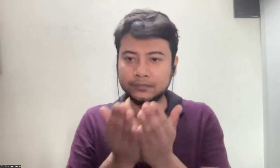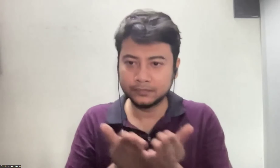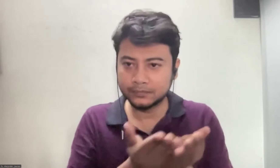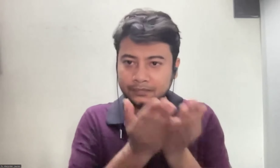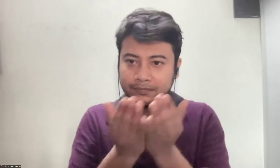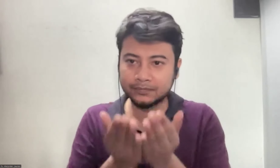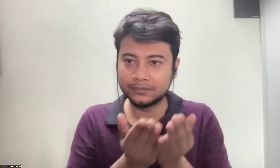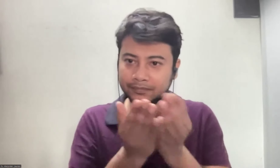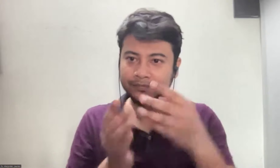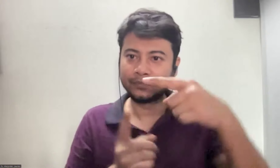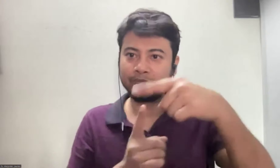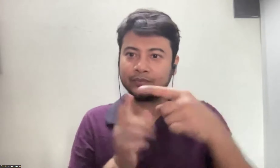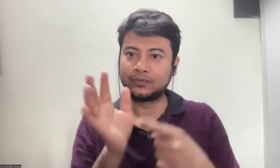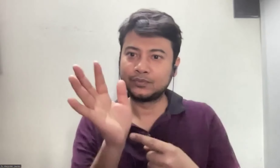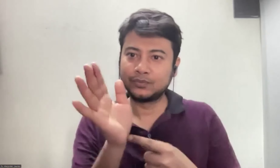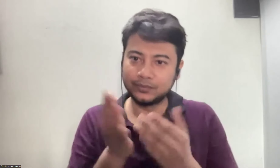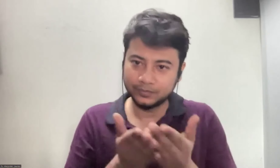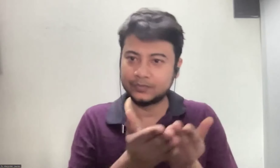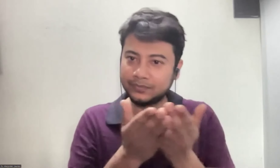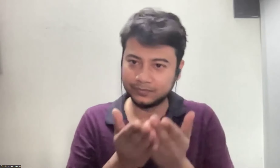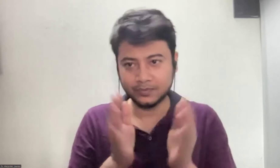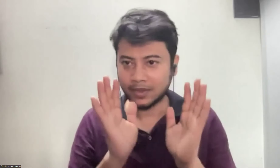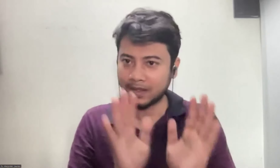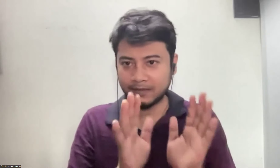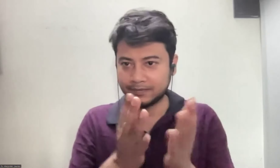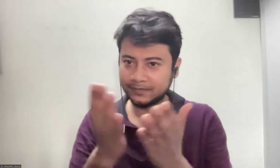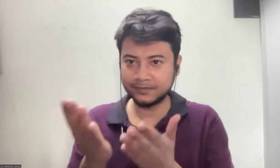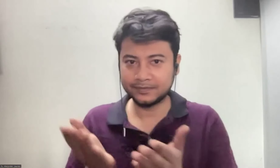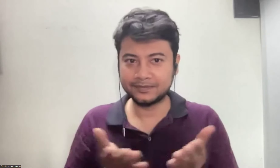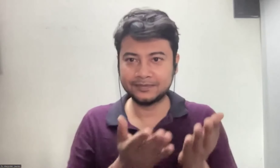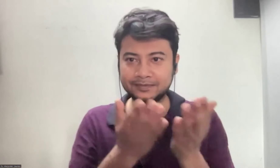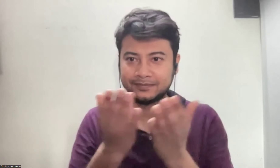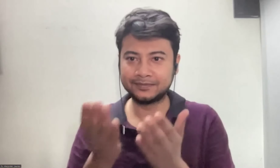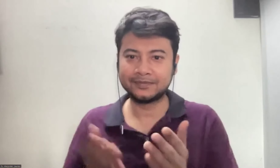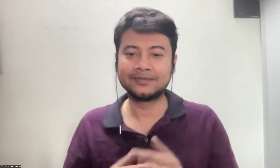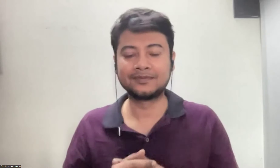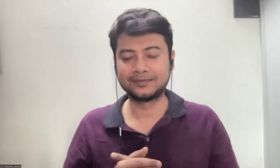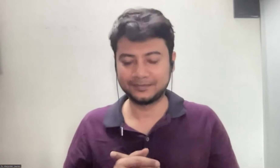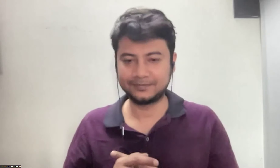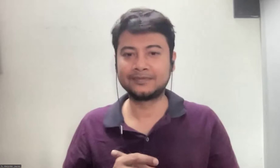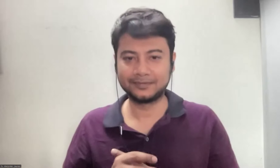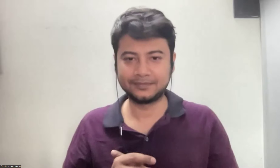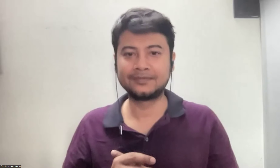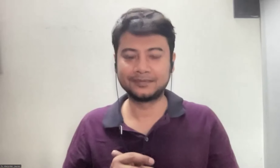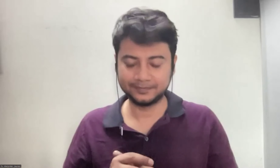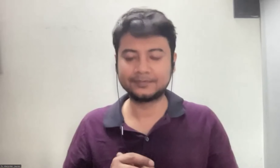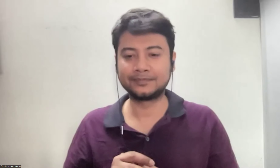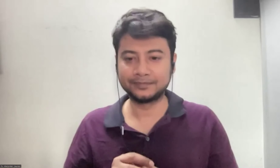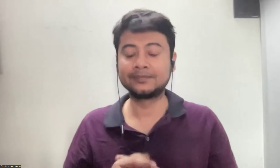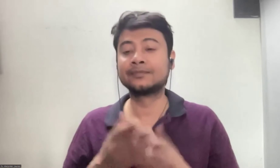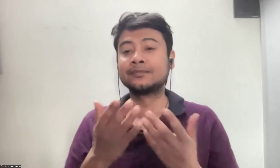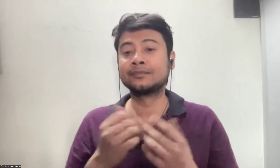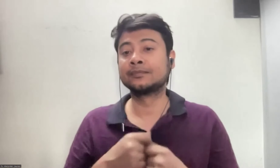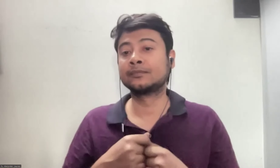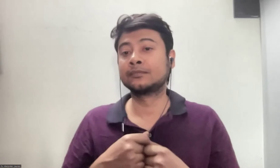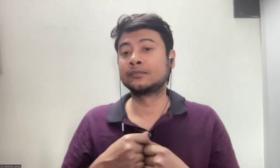But as we are slowly progressing in our spiritual life, as many of you are seriously practicing Krishna